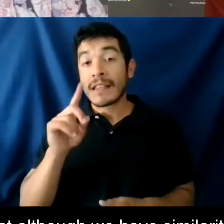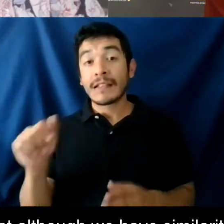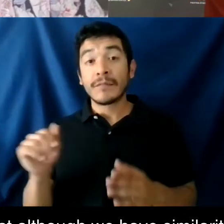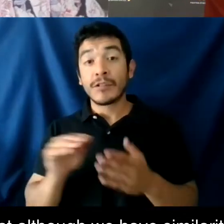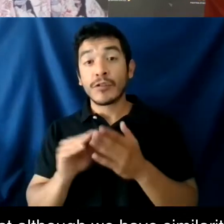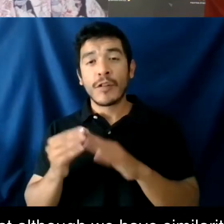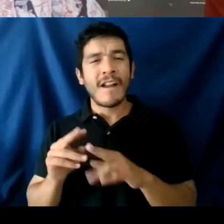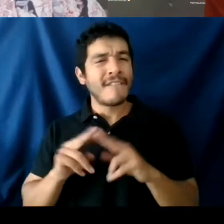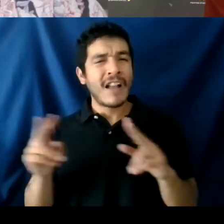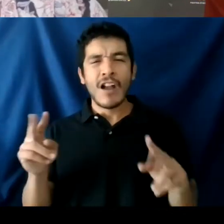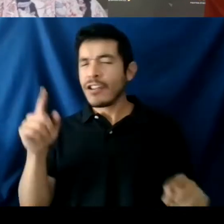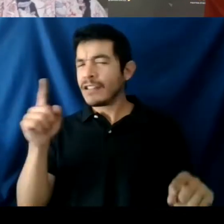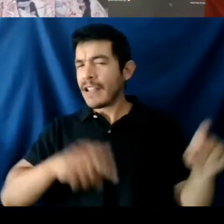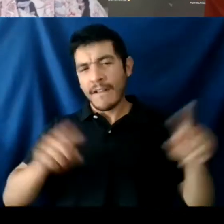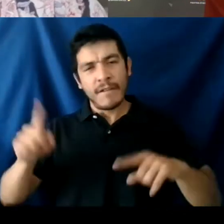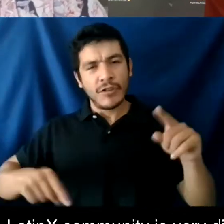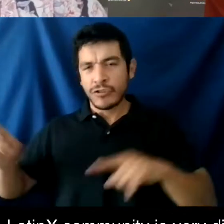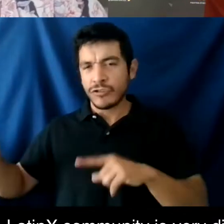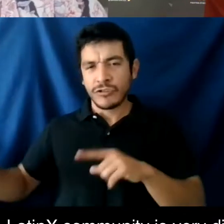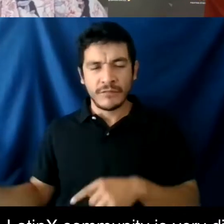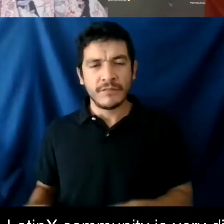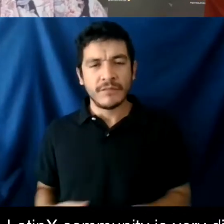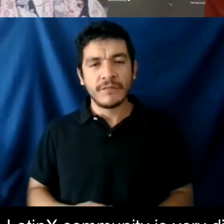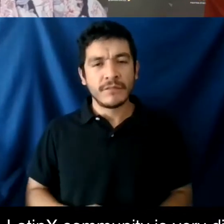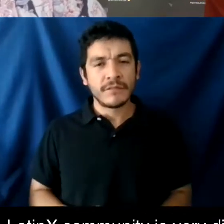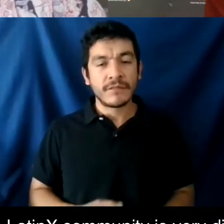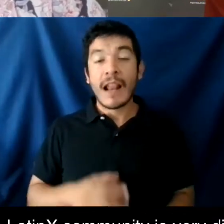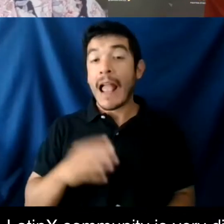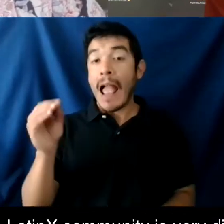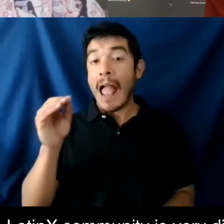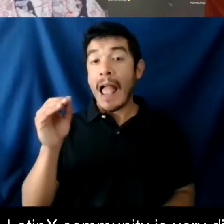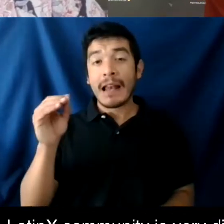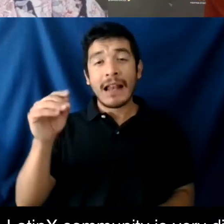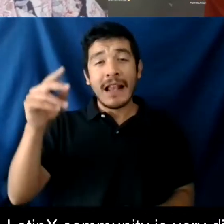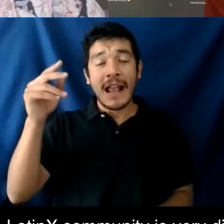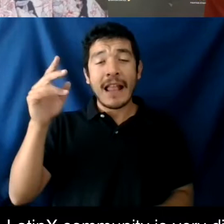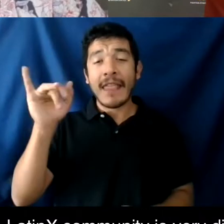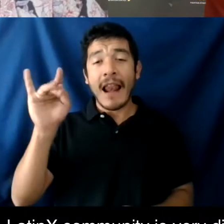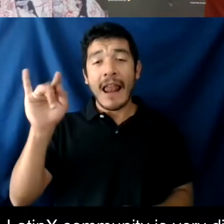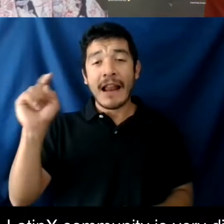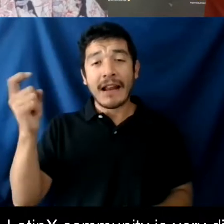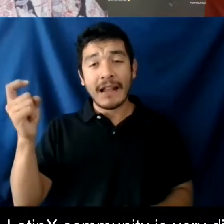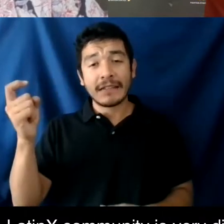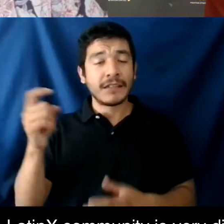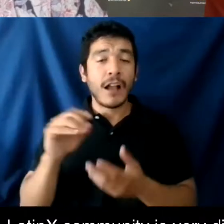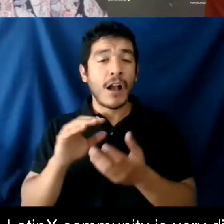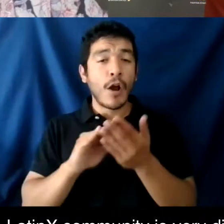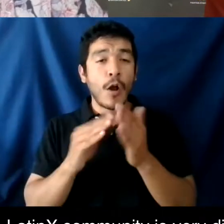is very diverse, and the Latinx community is very diverse.